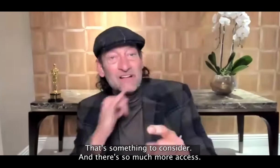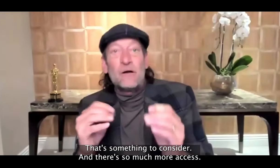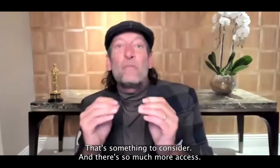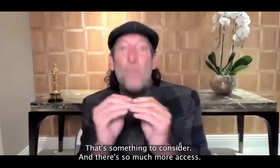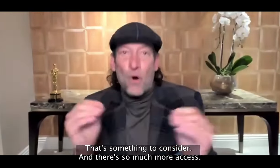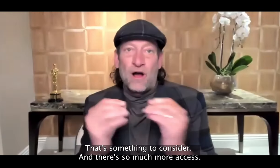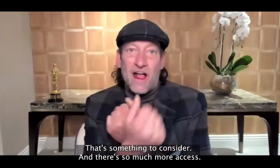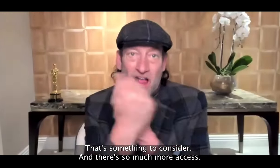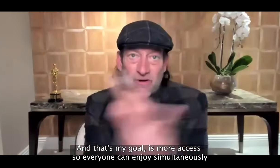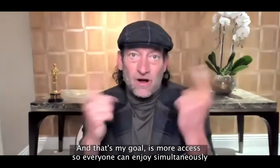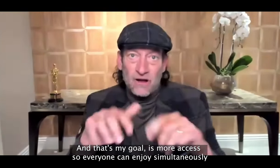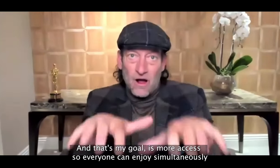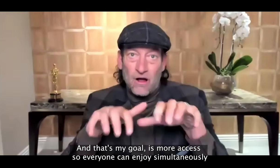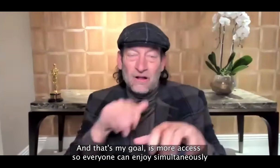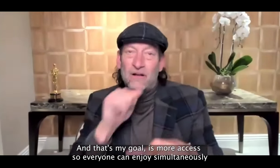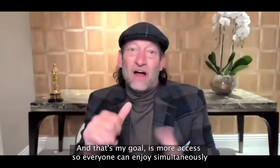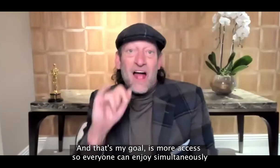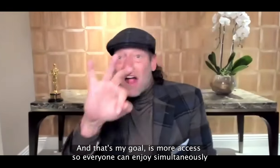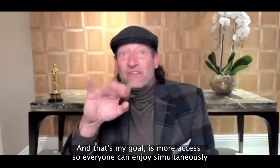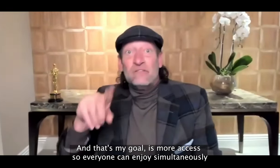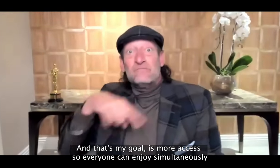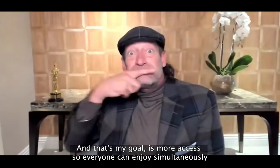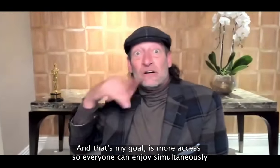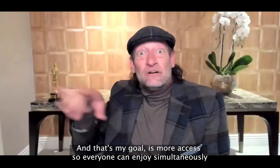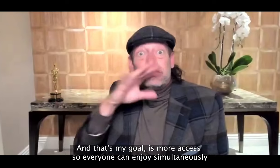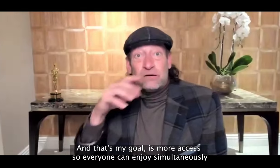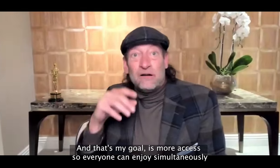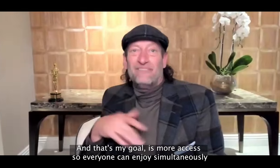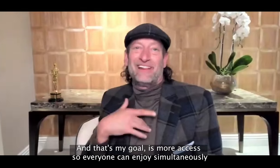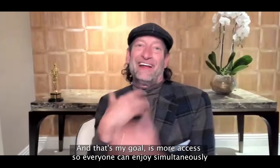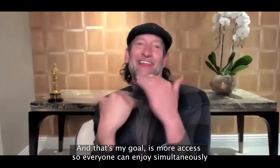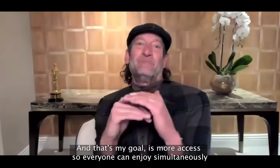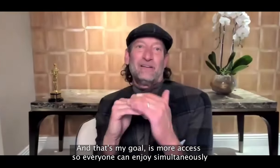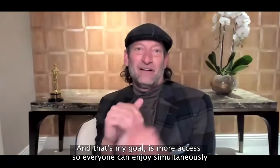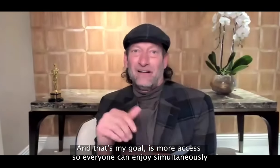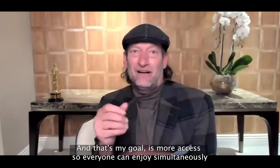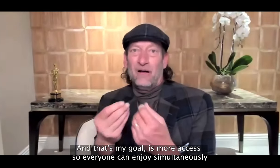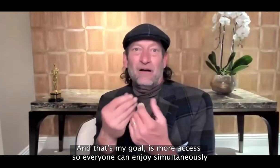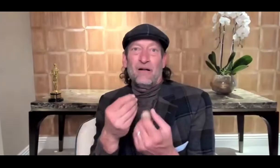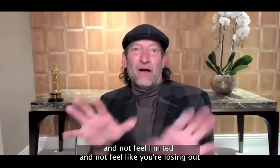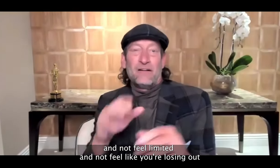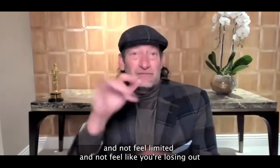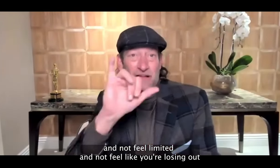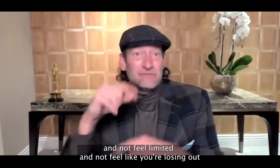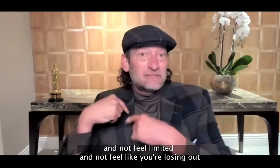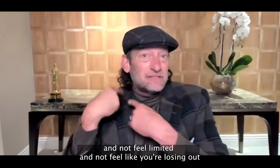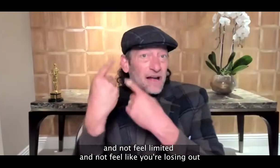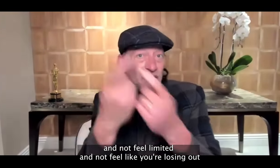so much more access. And that's my goal, is more access so everyone can enjoy simultaneously and not feel limited and